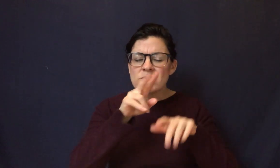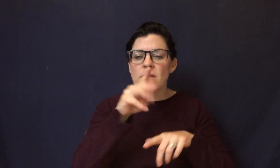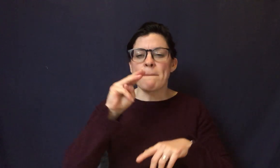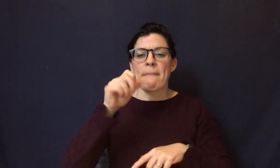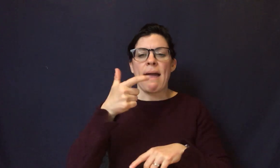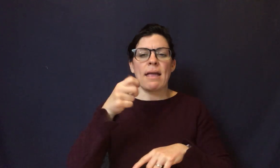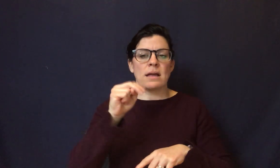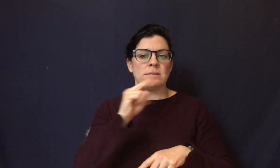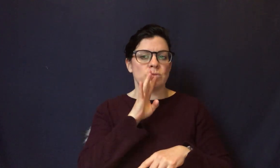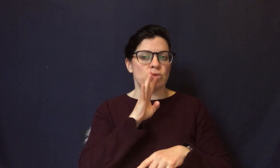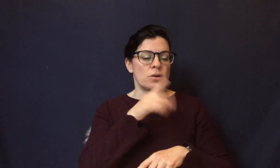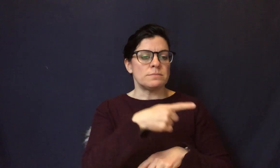type A fire.